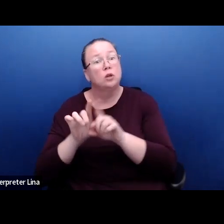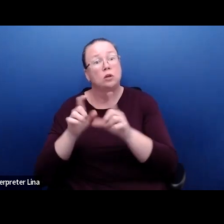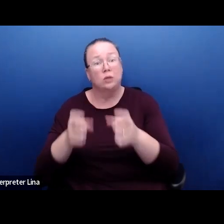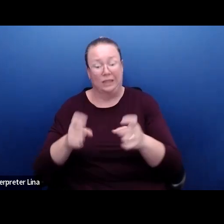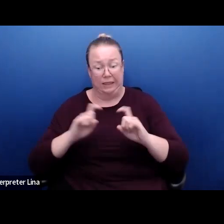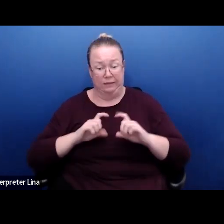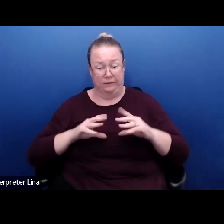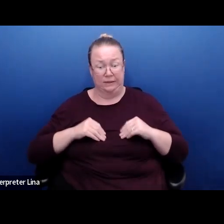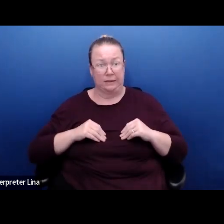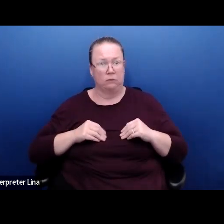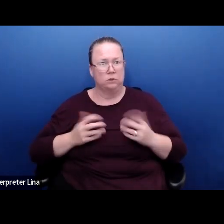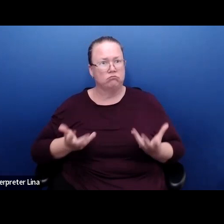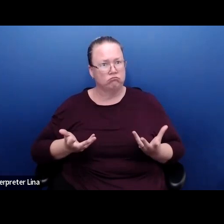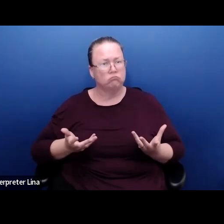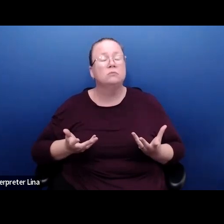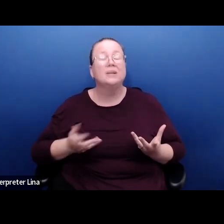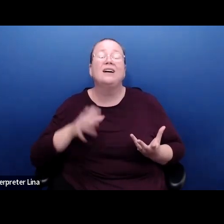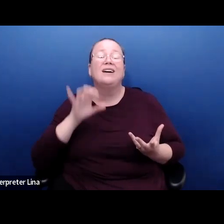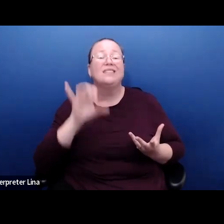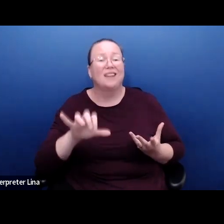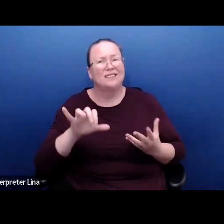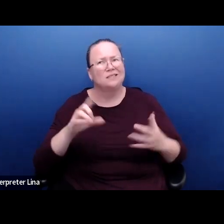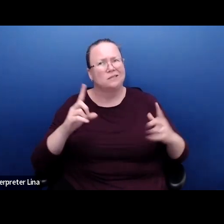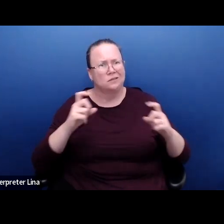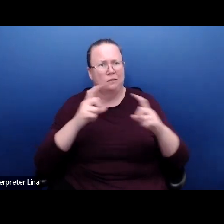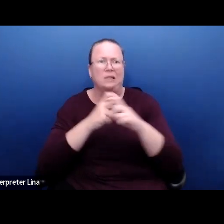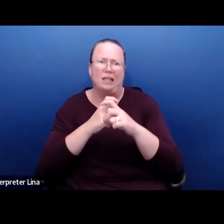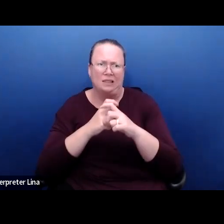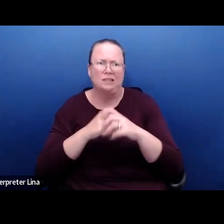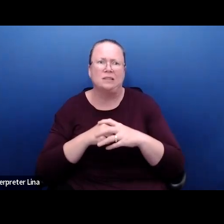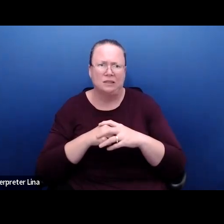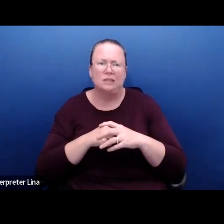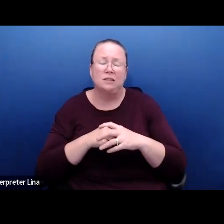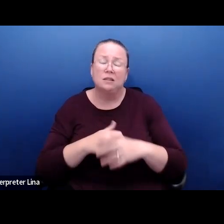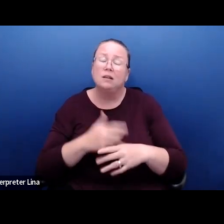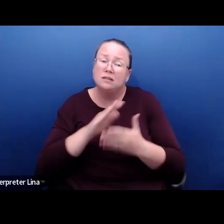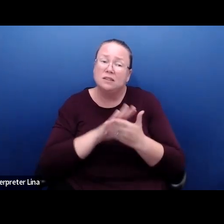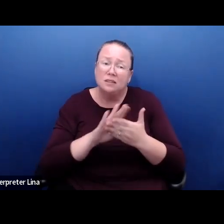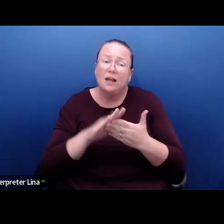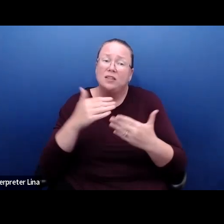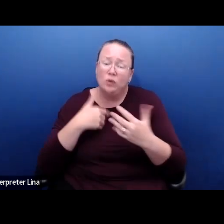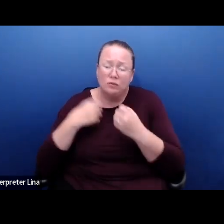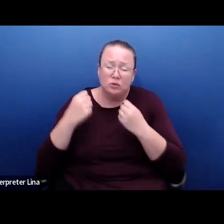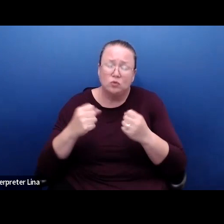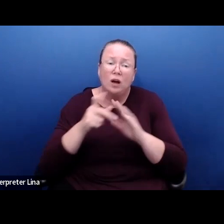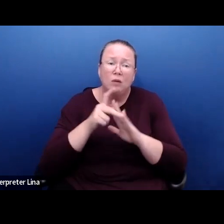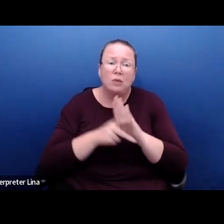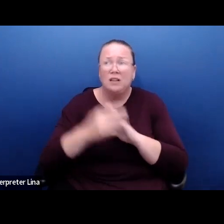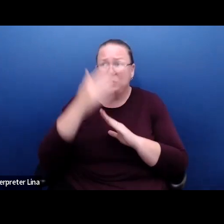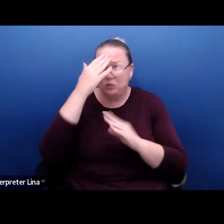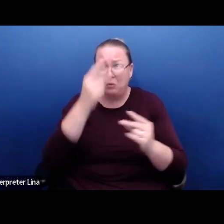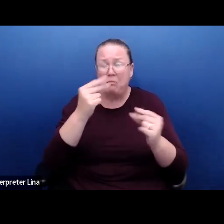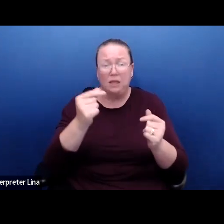gift, that's a really complicated one. So it's good to have a strong policy that you know instantly if somebody